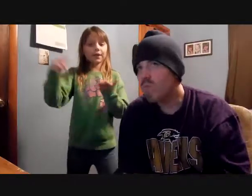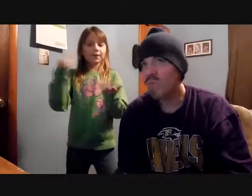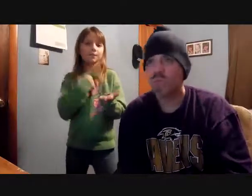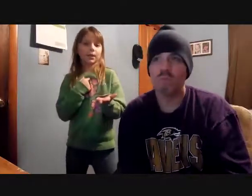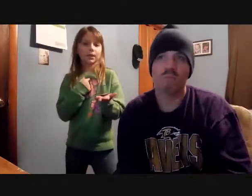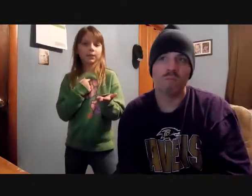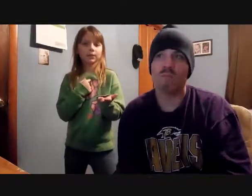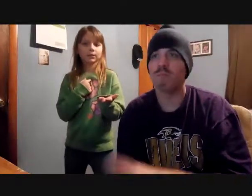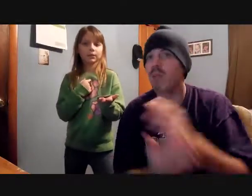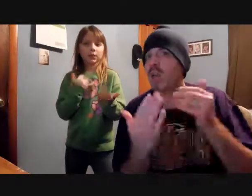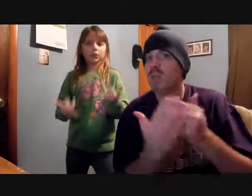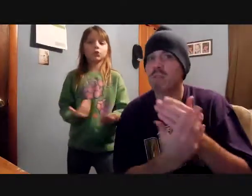try Glute